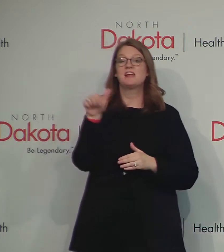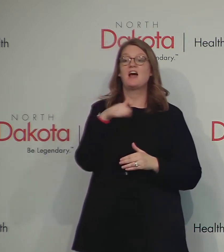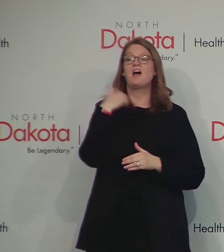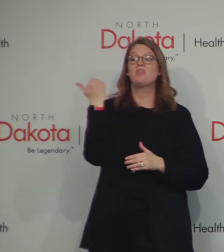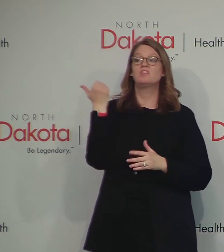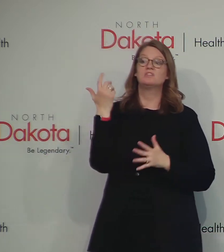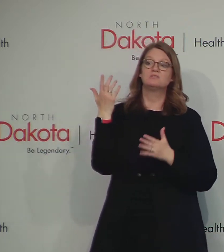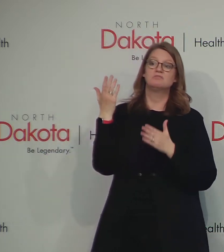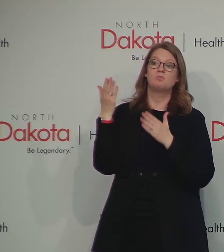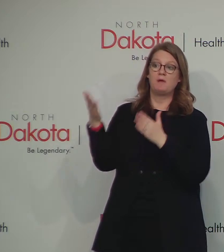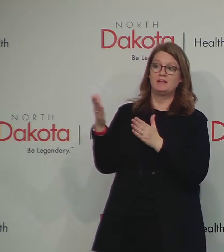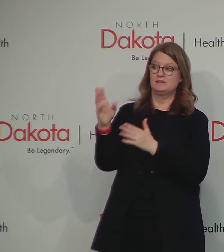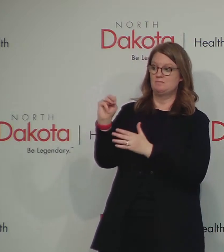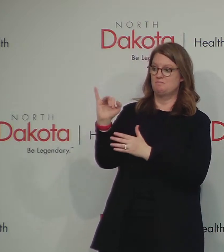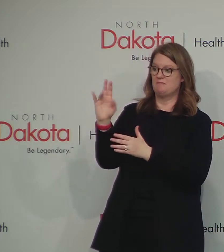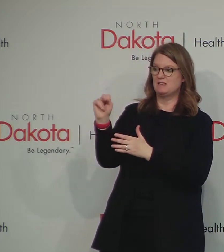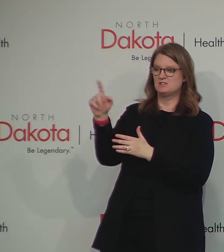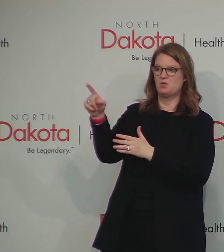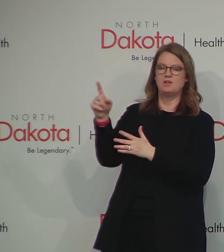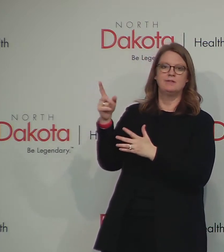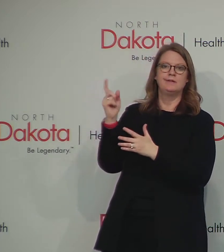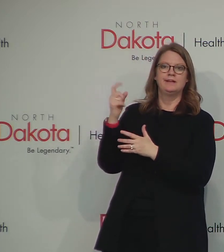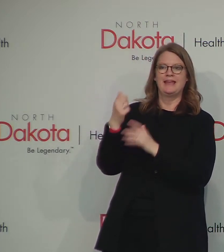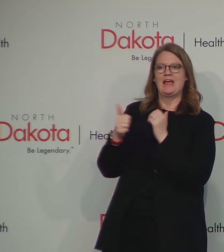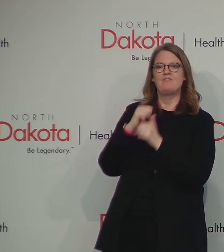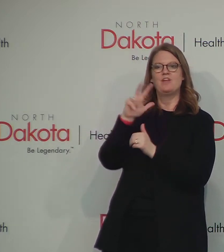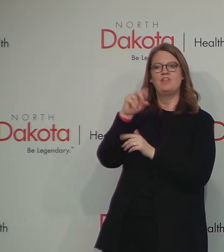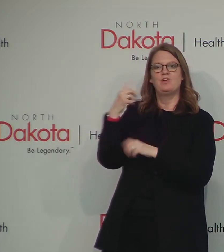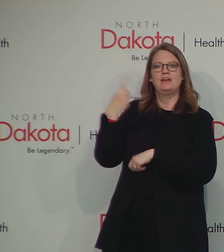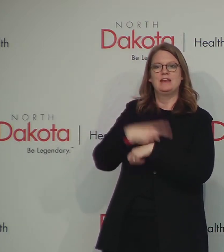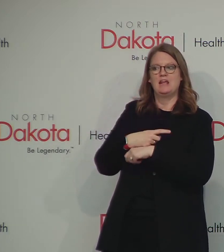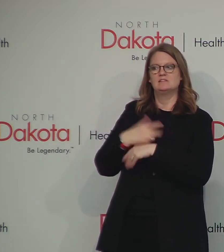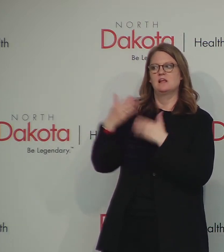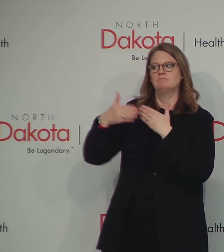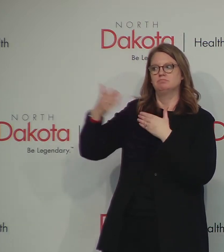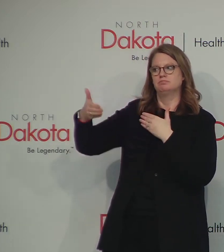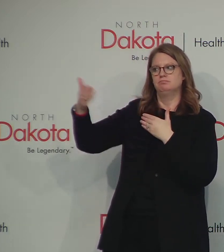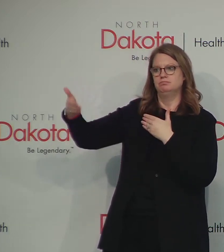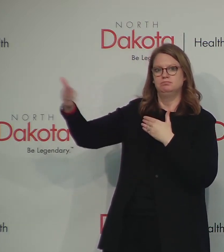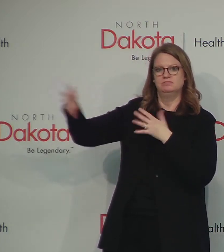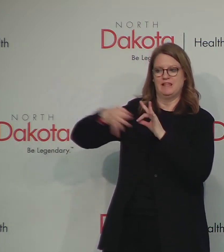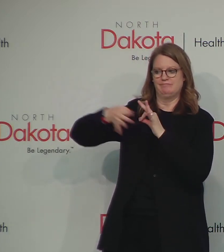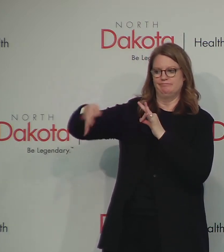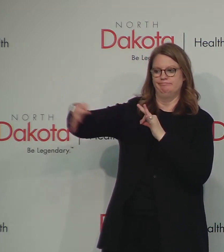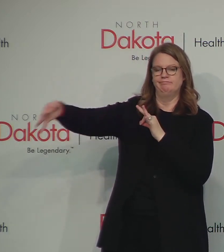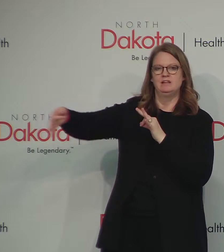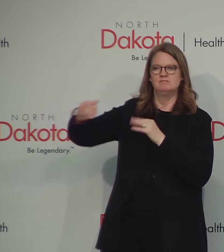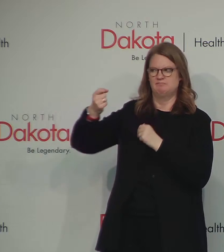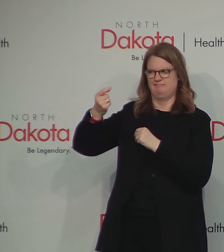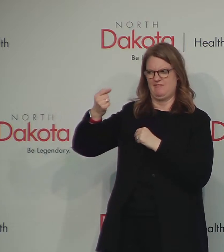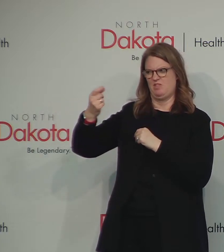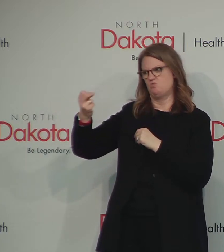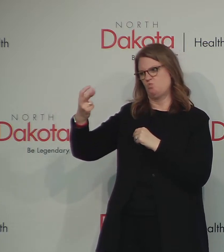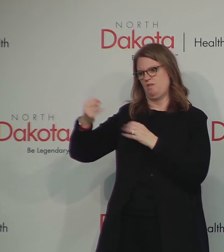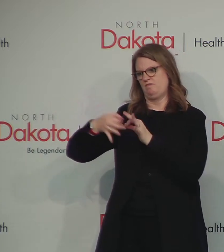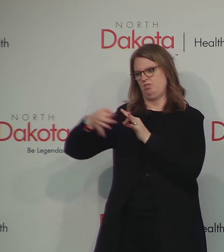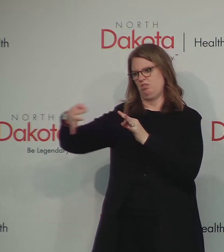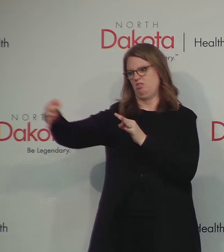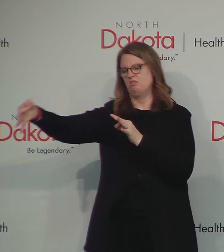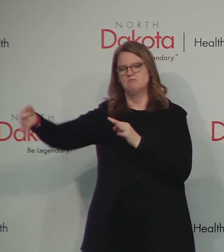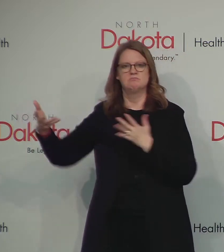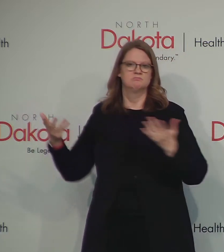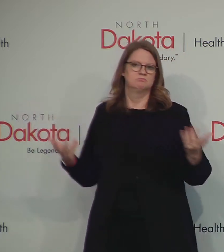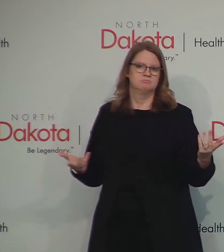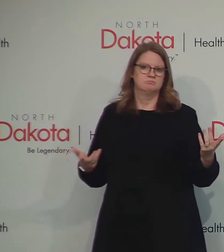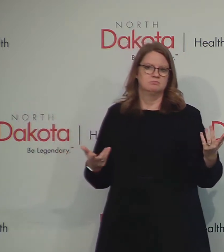other states. Minnesota's has to be re-upped every 30 days, so I think they're on their 11th or 12th. I would just say